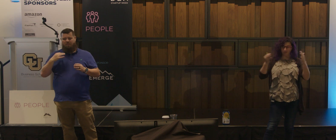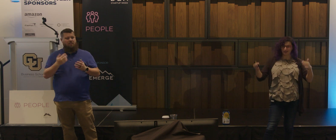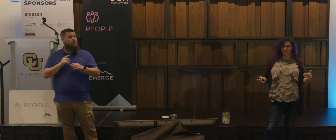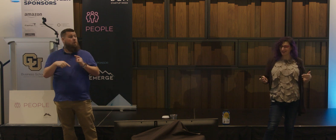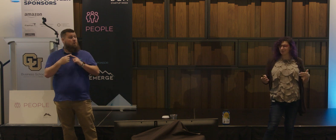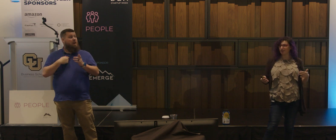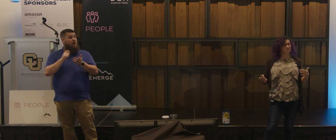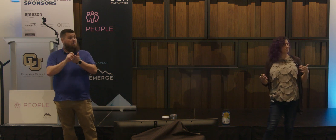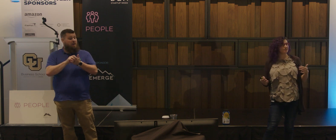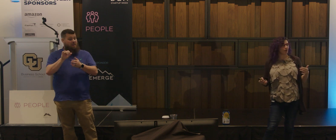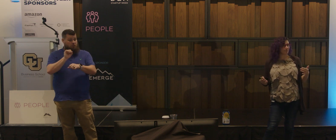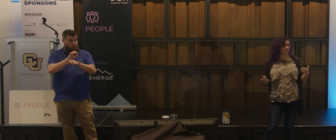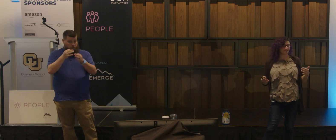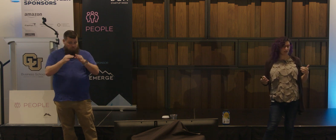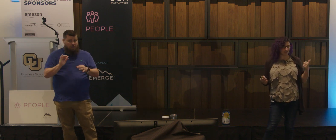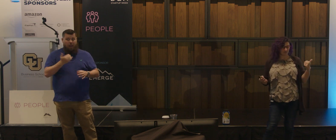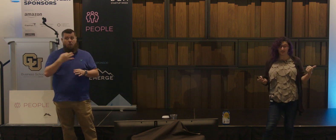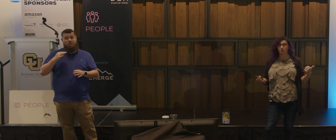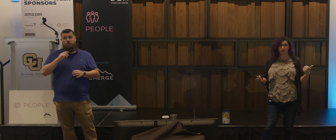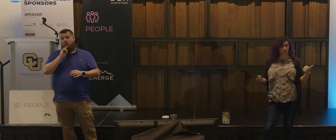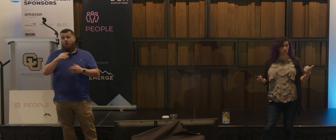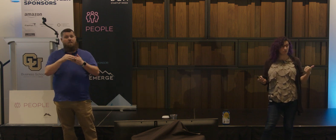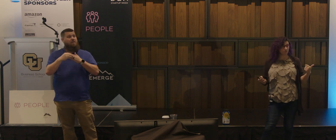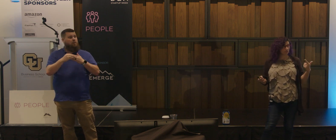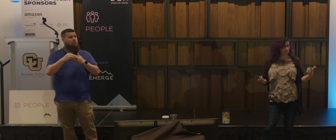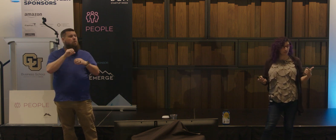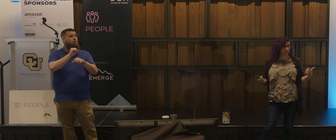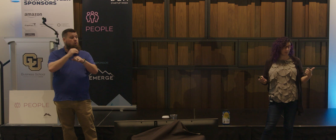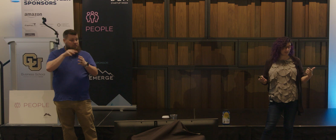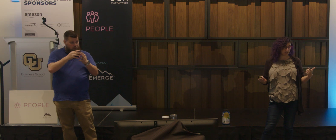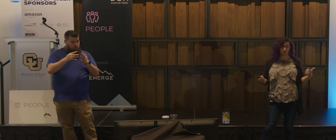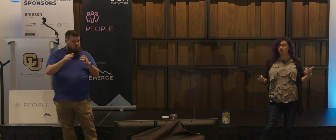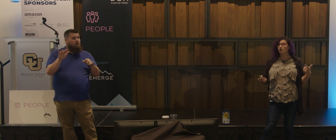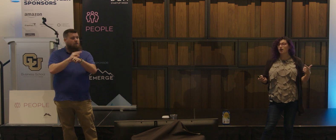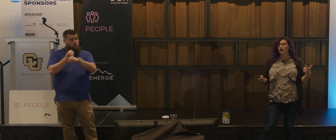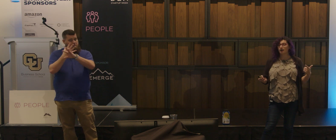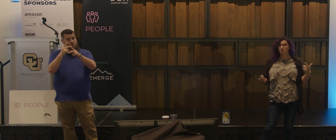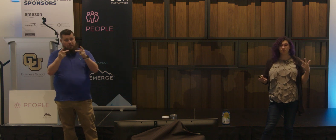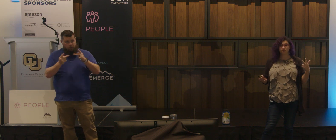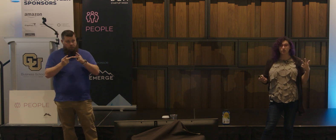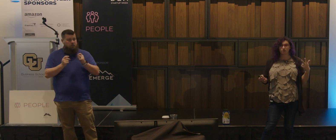when I write that job description, our benefits are flexible work schedule, fully remote position,